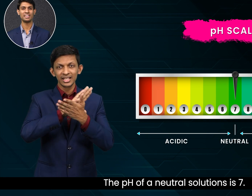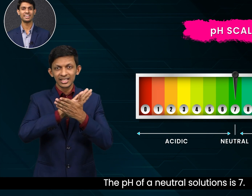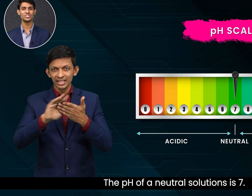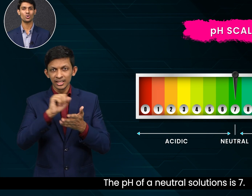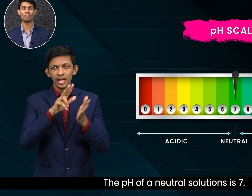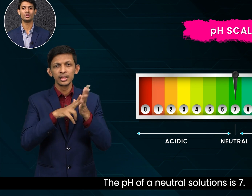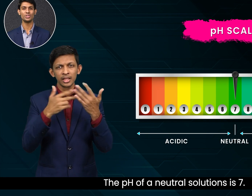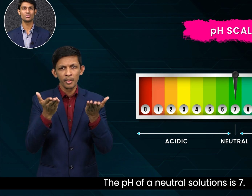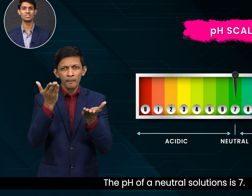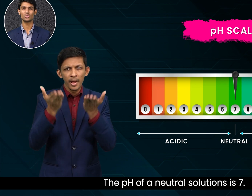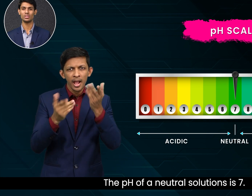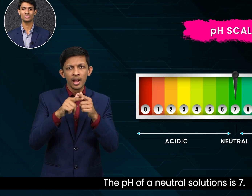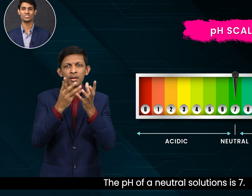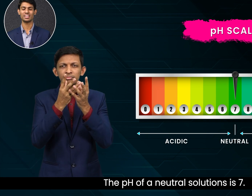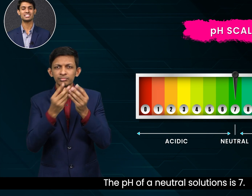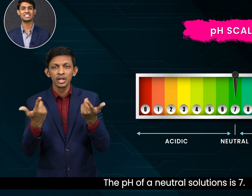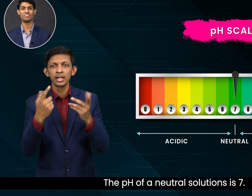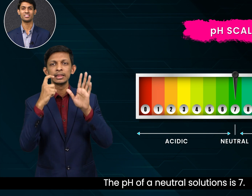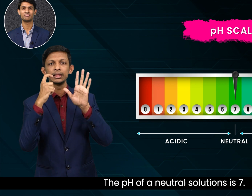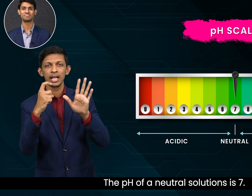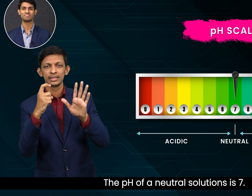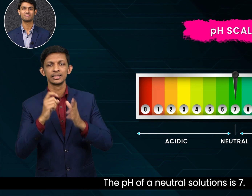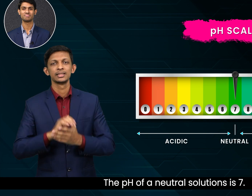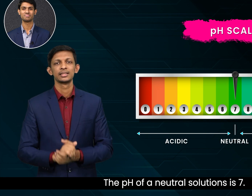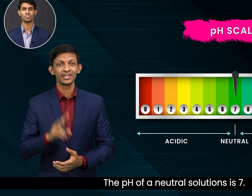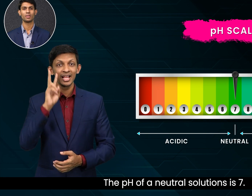The pH of a neutral solution is 7.